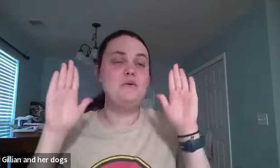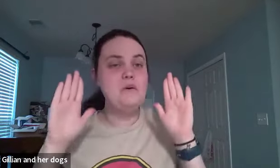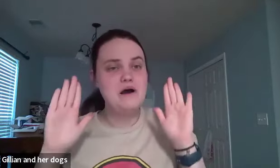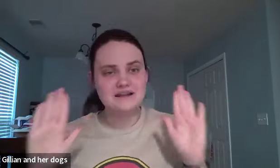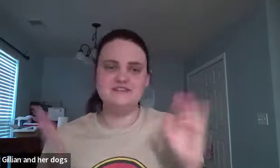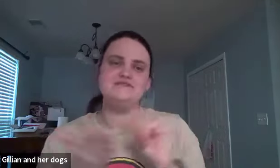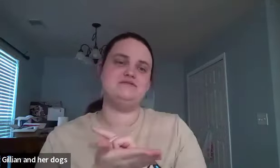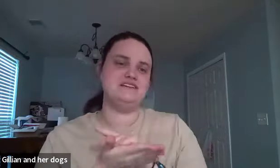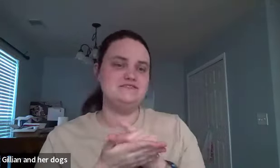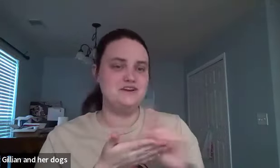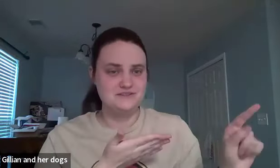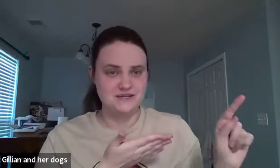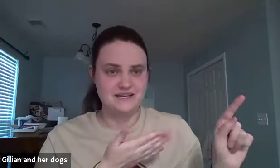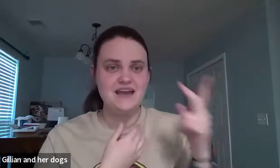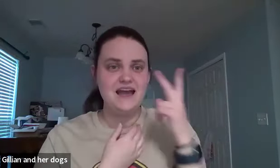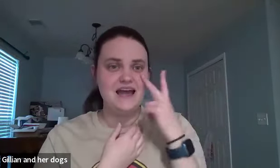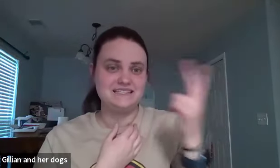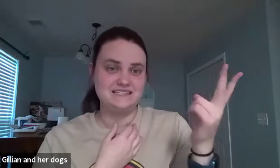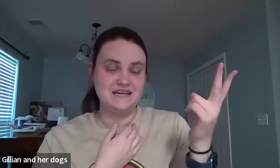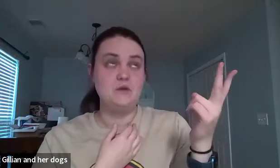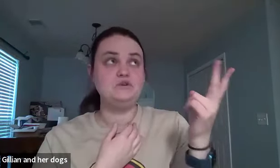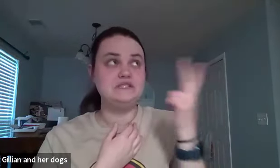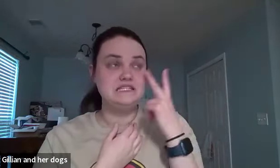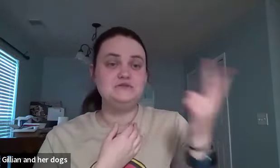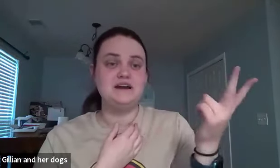a wonderful rest of y'all's week. And I will see you guys all next Tuesday. Bye, guys. Bye, everybody.